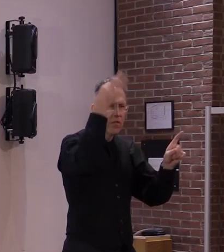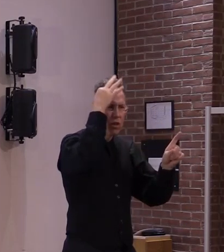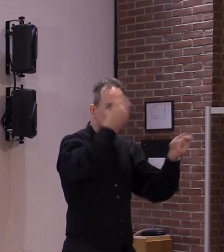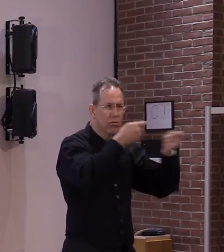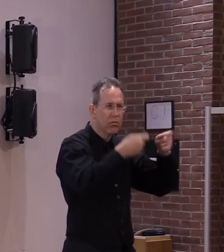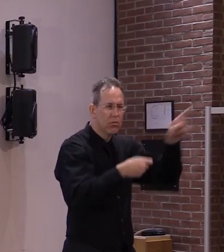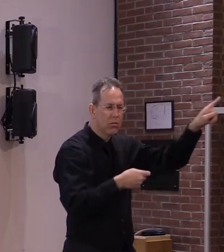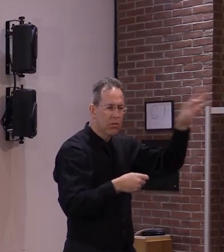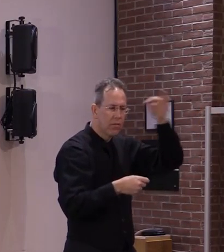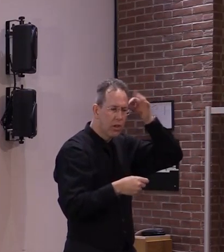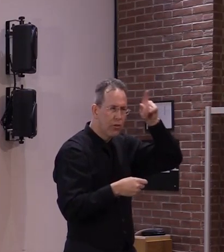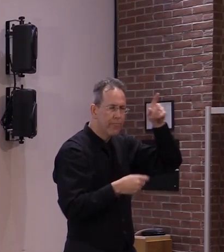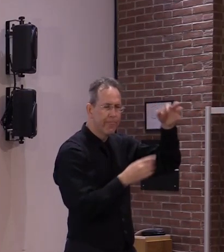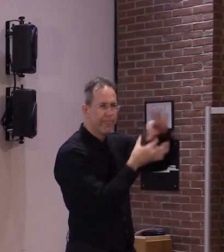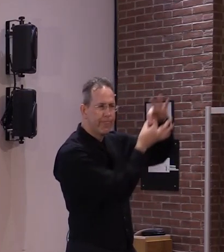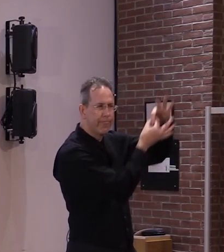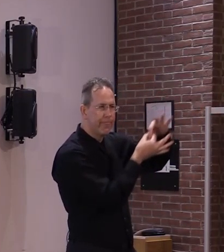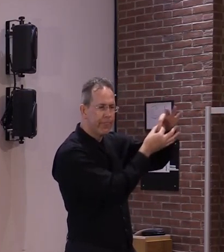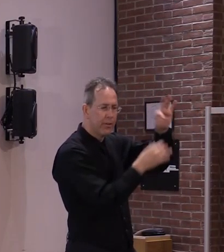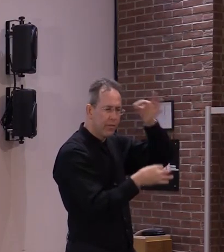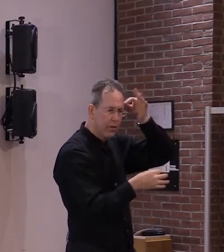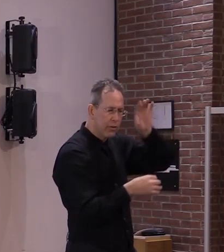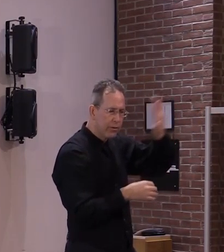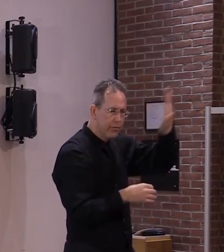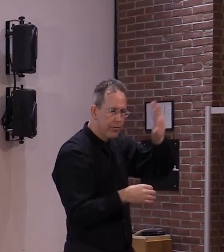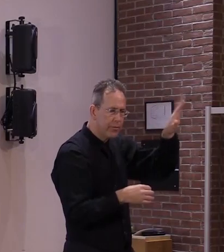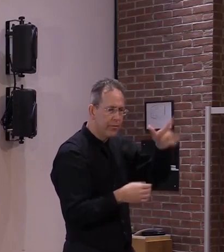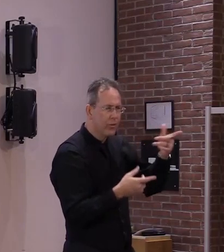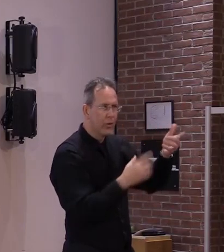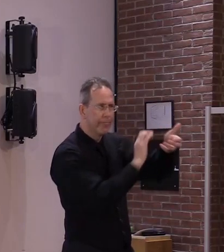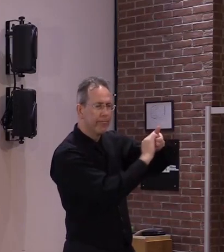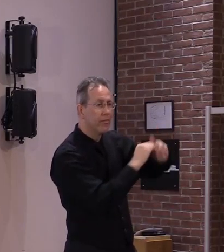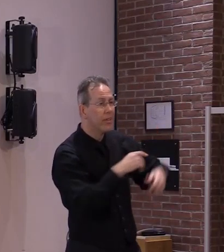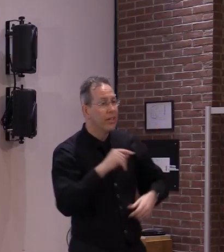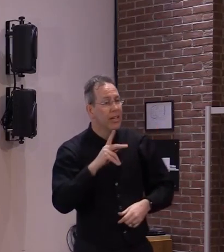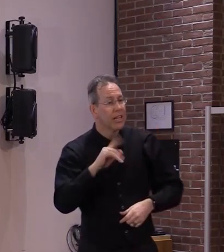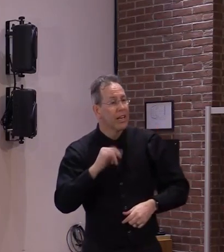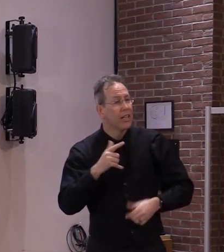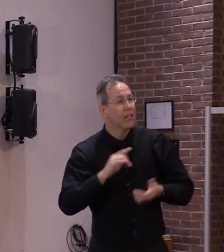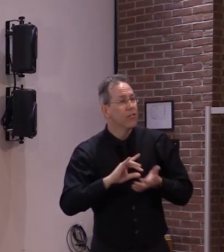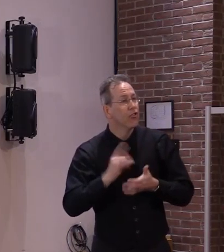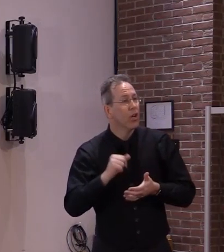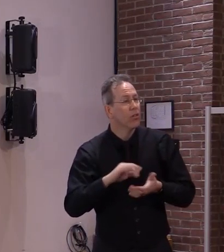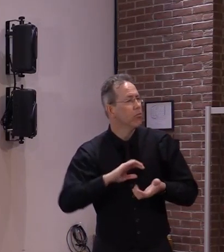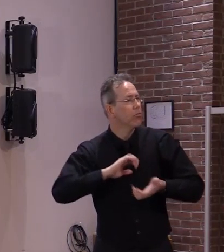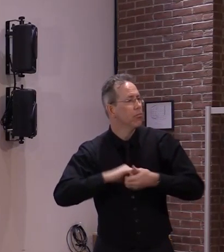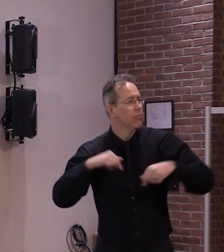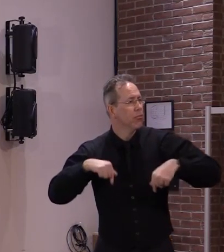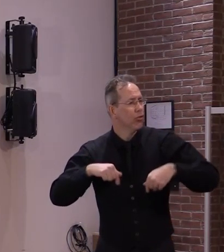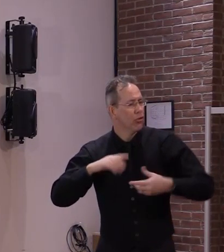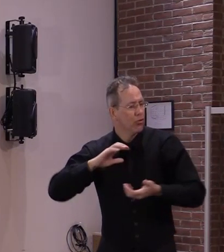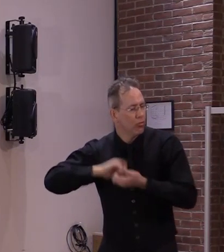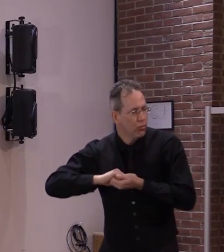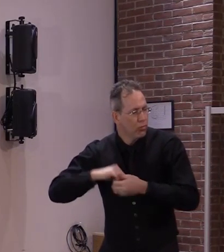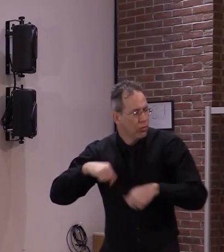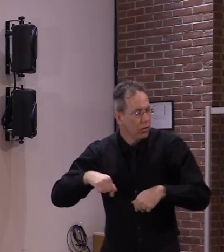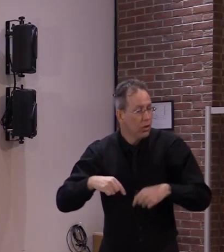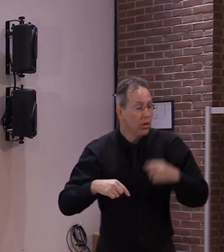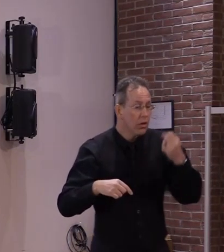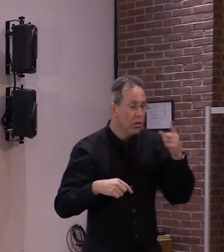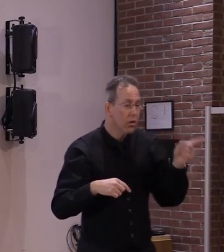way that the Kinney drug program is. But nonetheless, their website is coordinated, is on